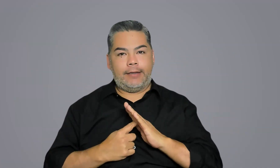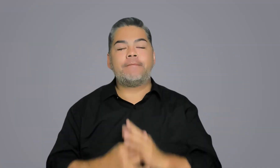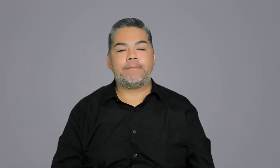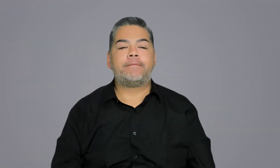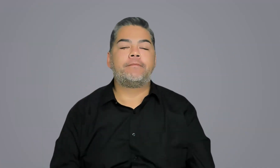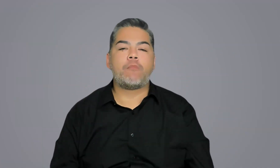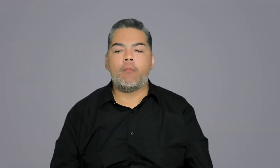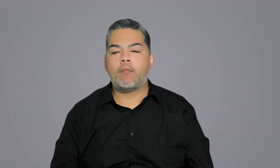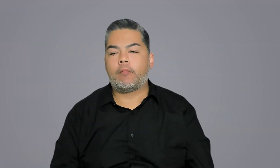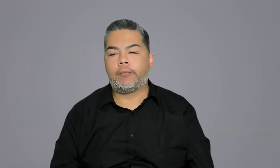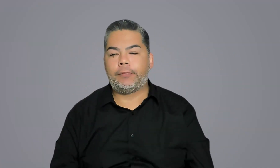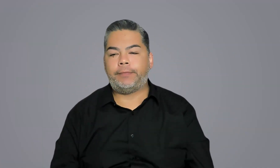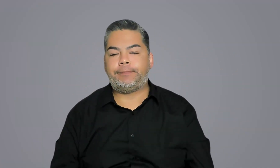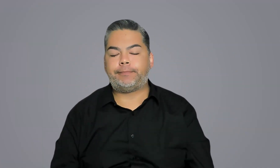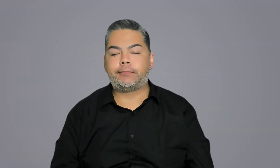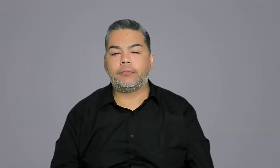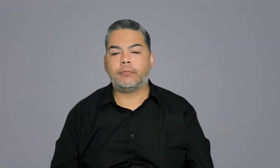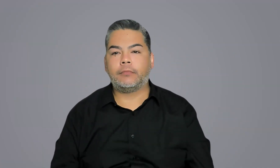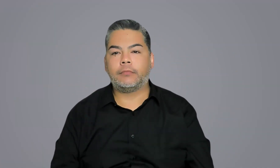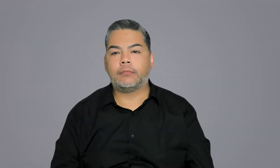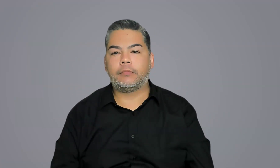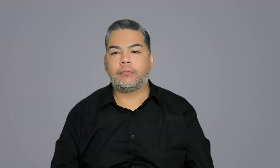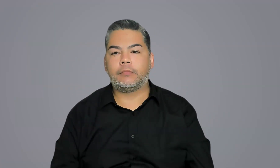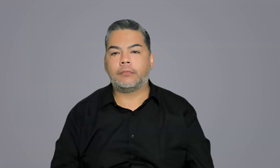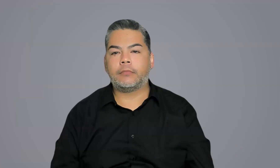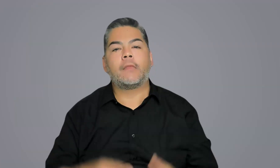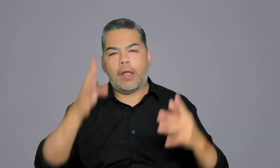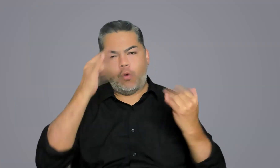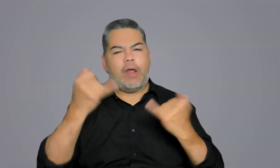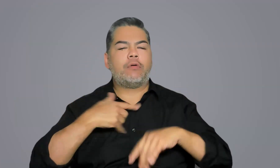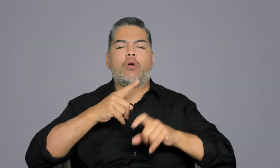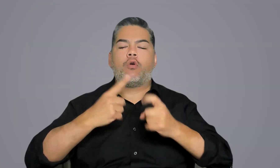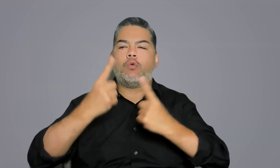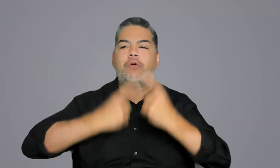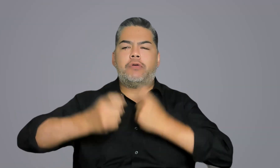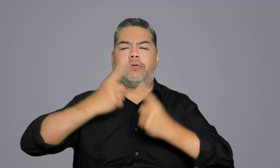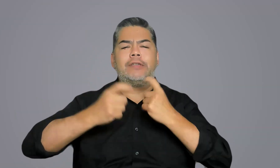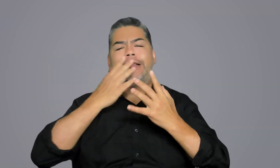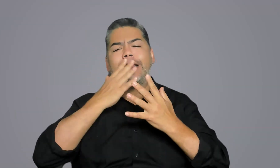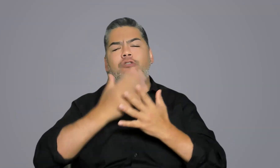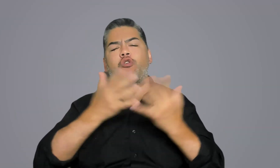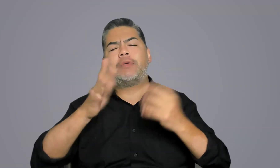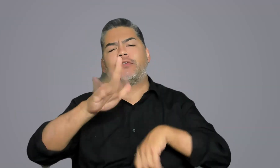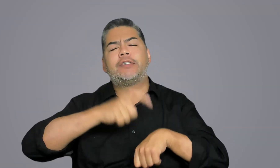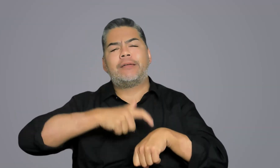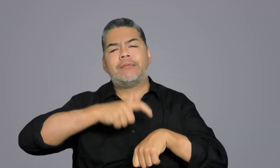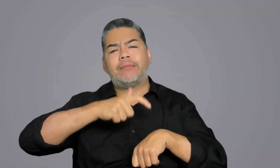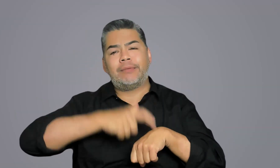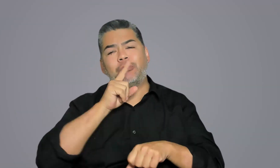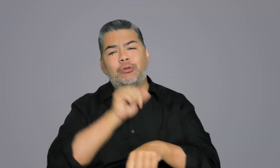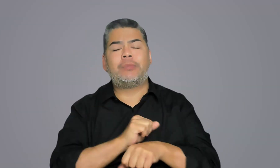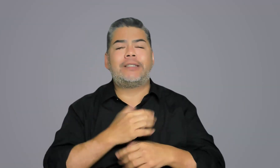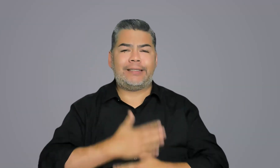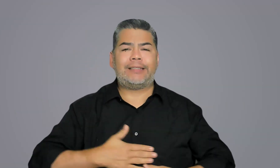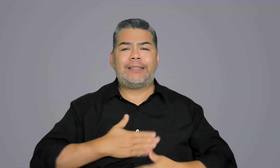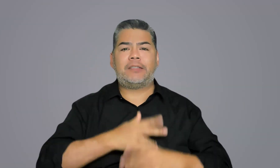I just want to end. I know we're going to go down to questions now, but thank you so much for your time today. I really appreciate you listening to me from wherever you